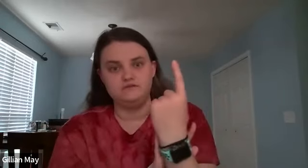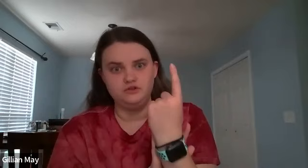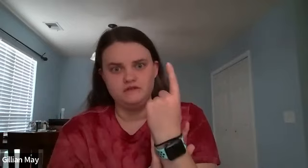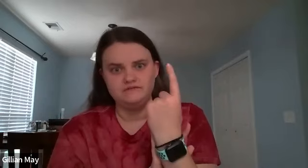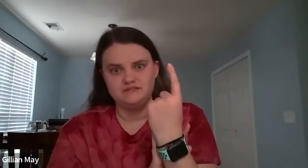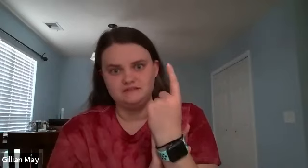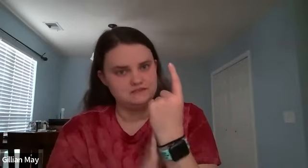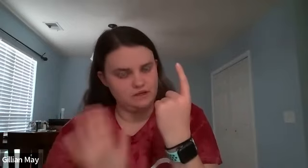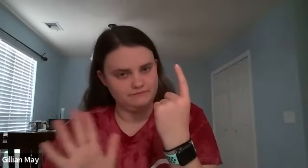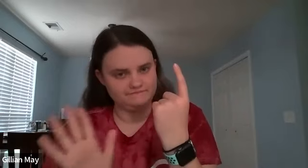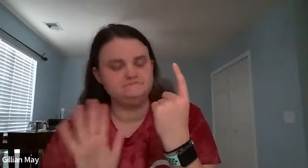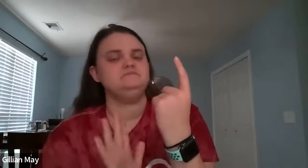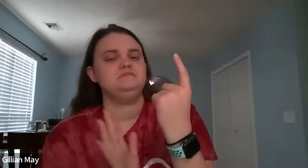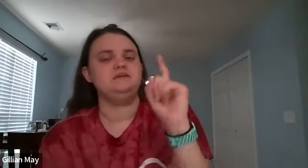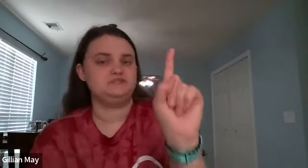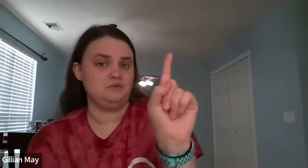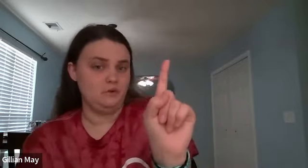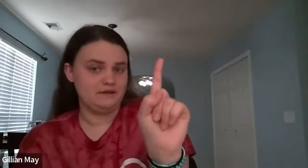you do have it facing this way. So 1,